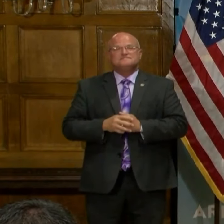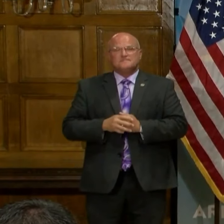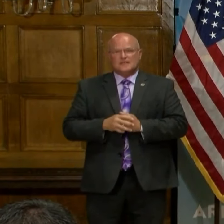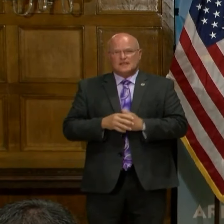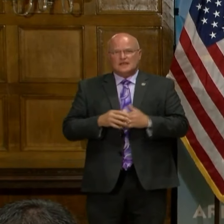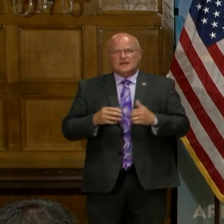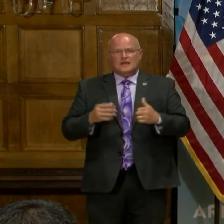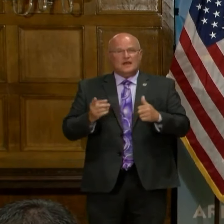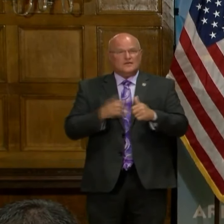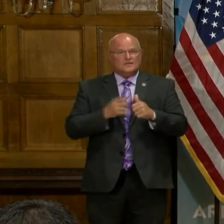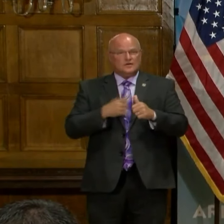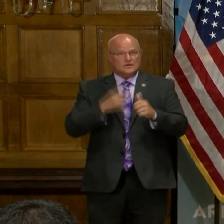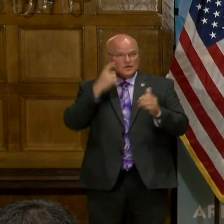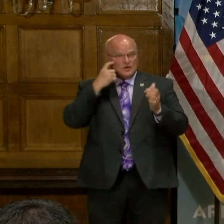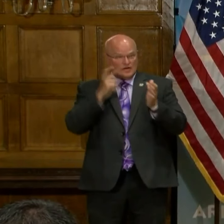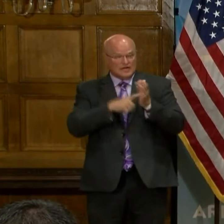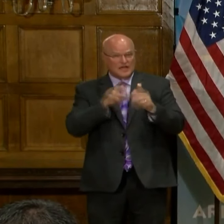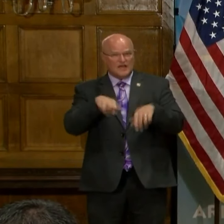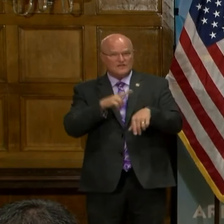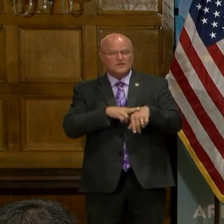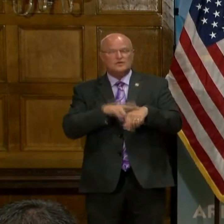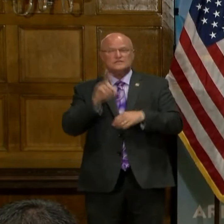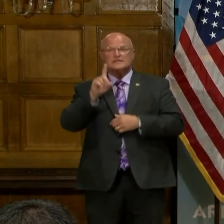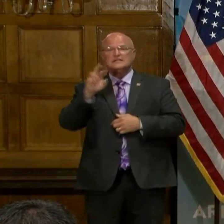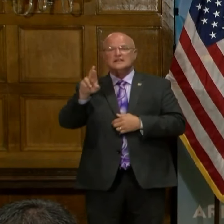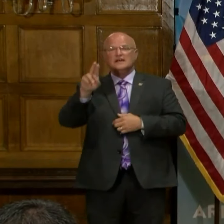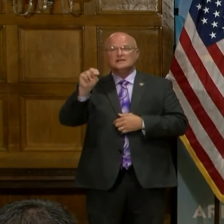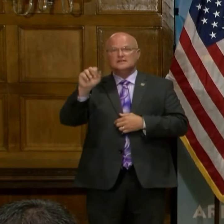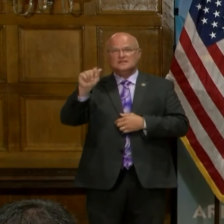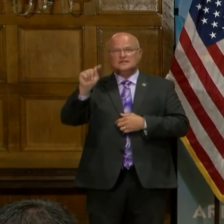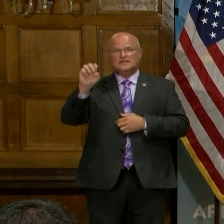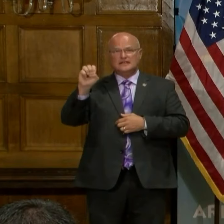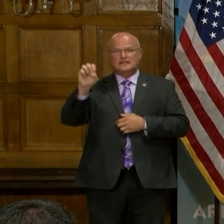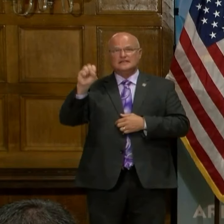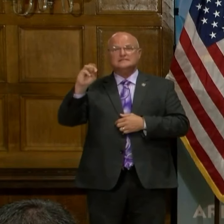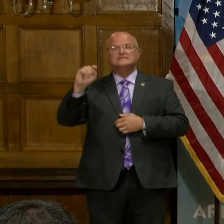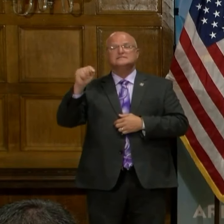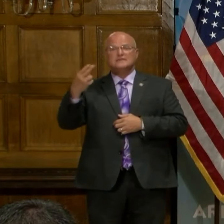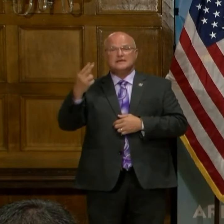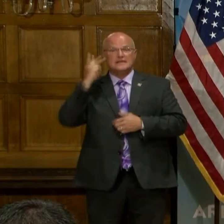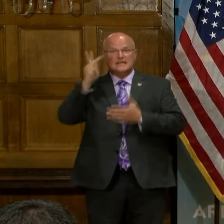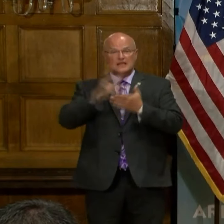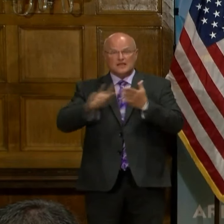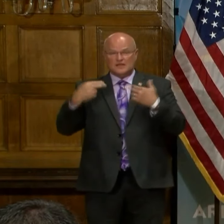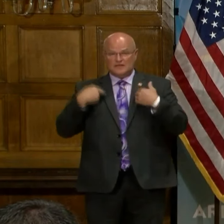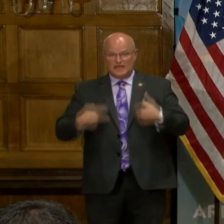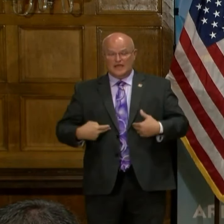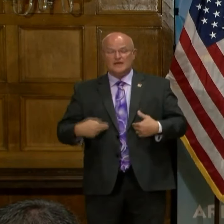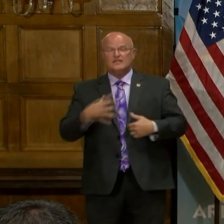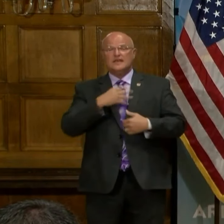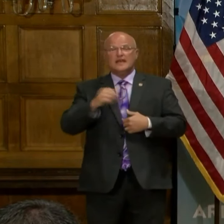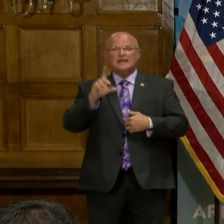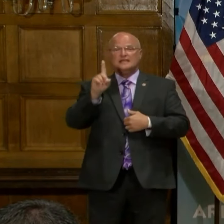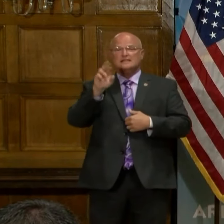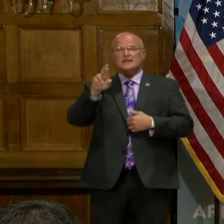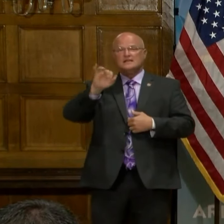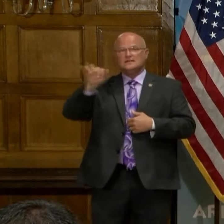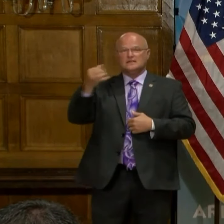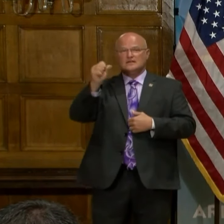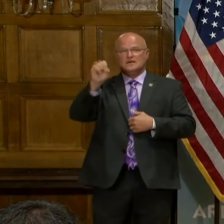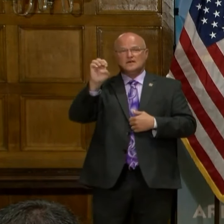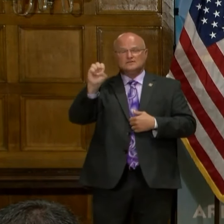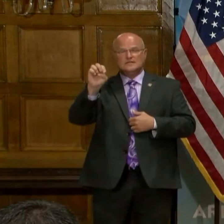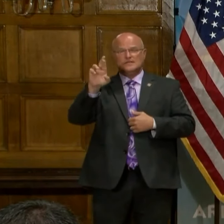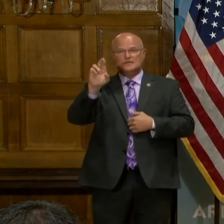I first want to recognize, of course, Dr. Nate Smith, Secretary of Health, and Dr. Jose Romero